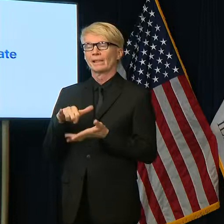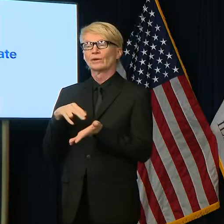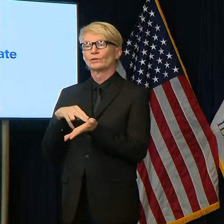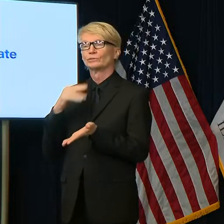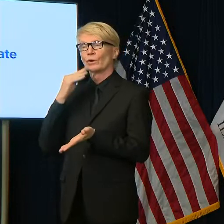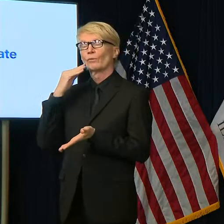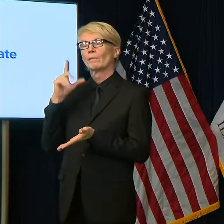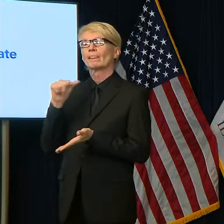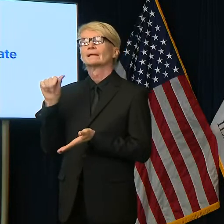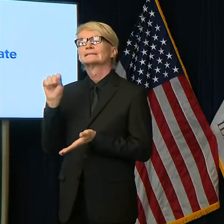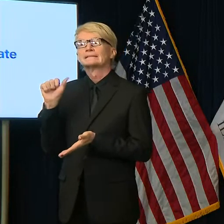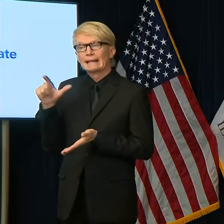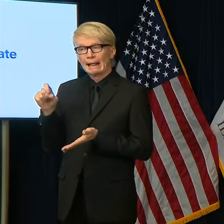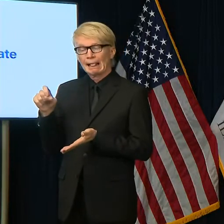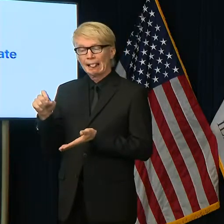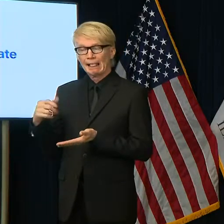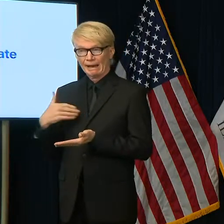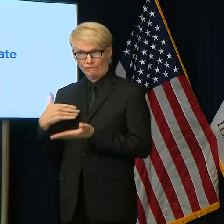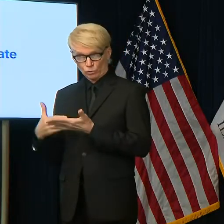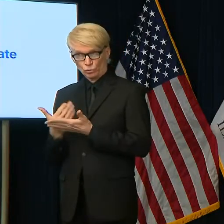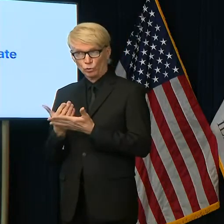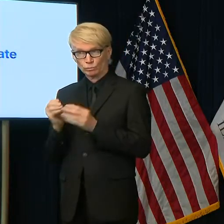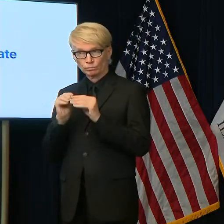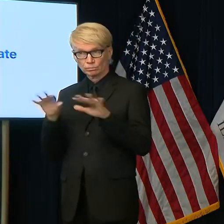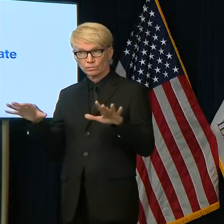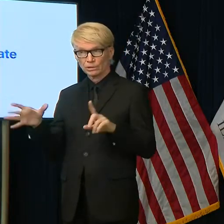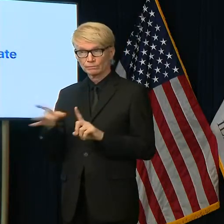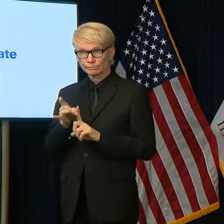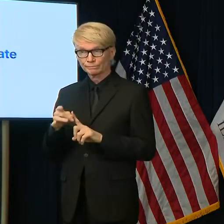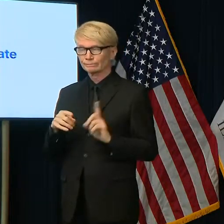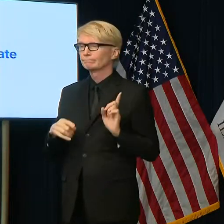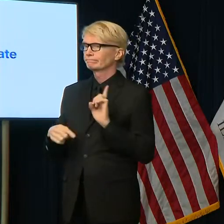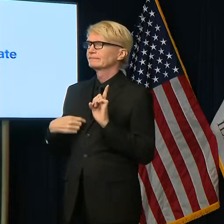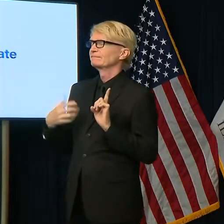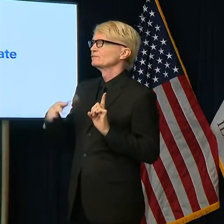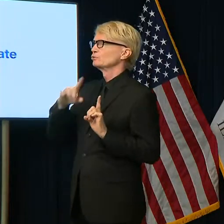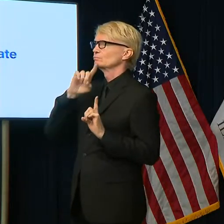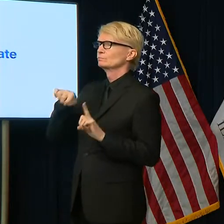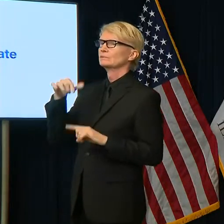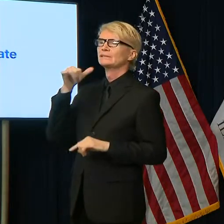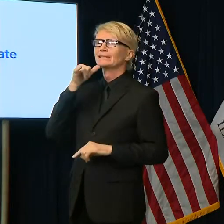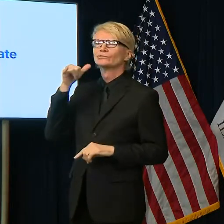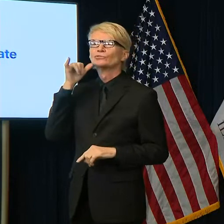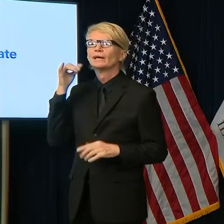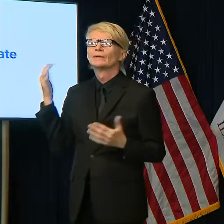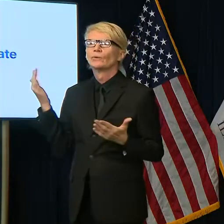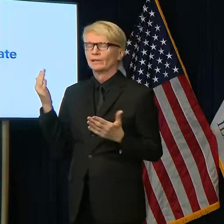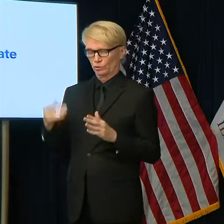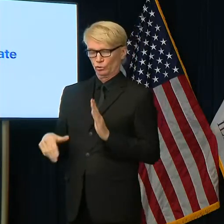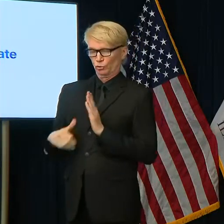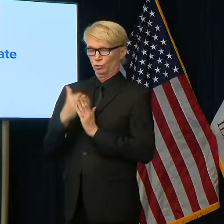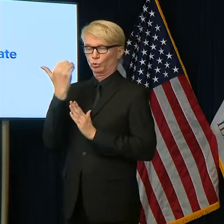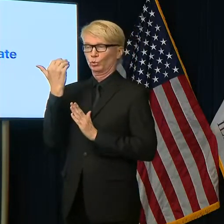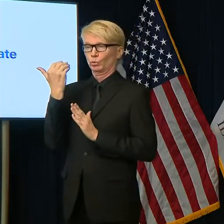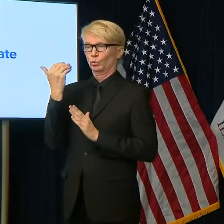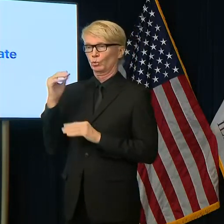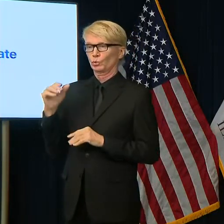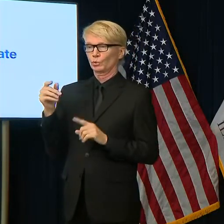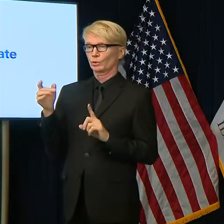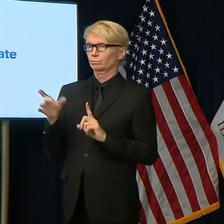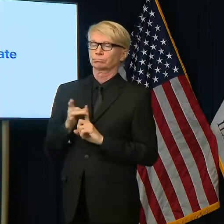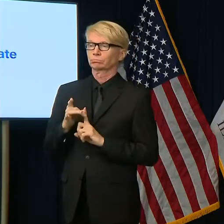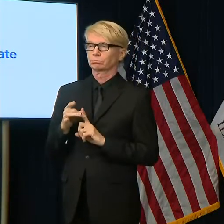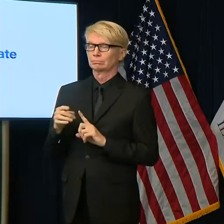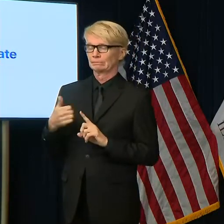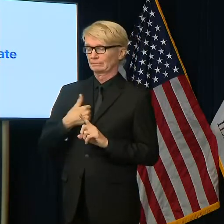any updates since the 5th on the website? I announced yesterday any new cases. I